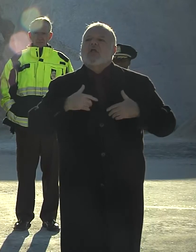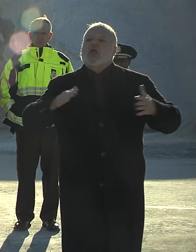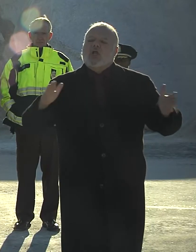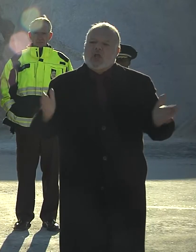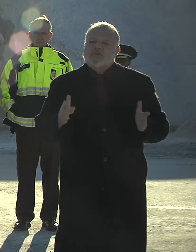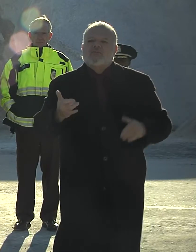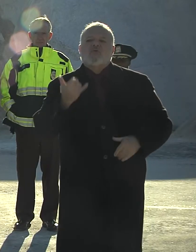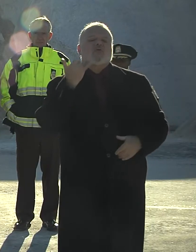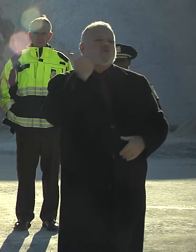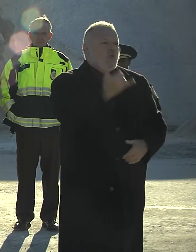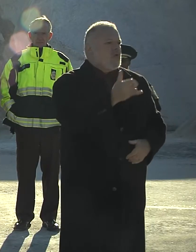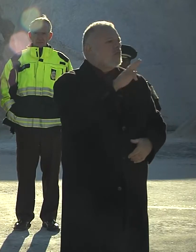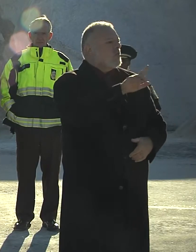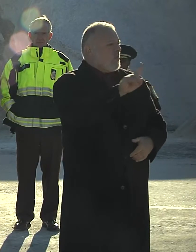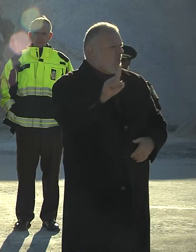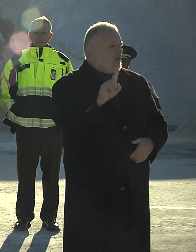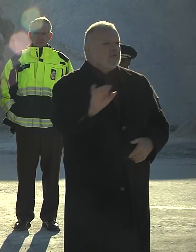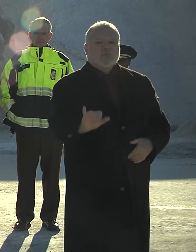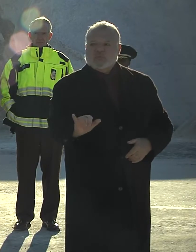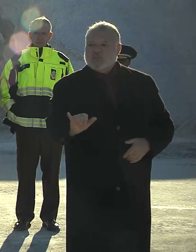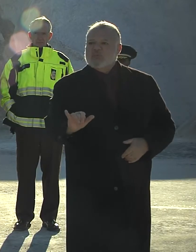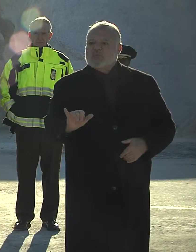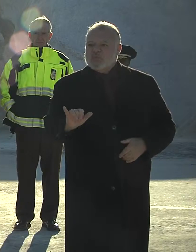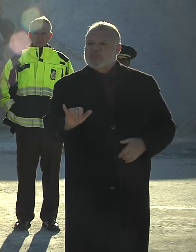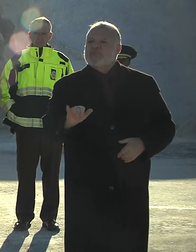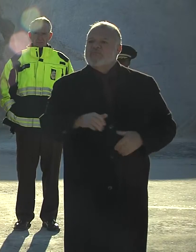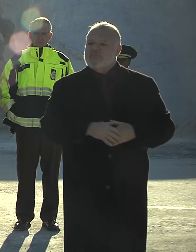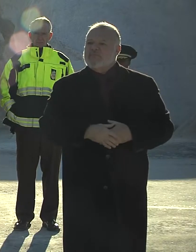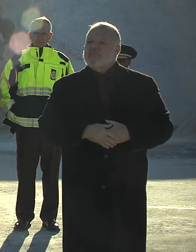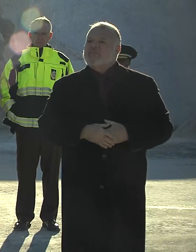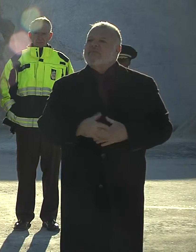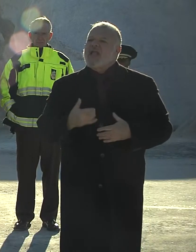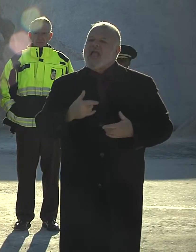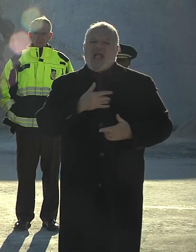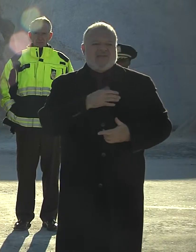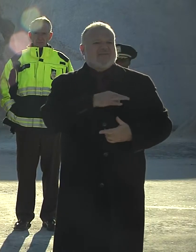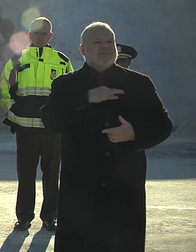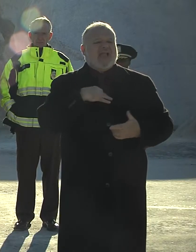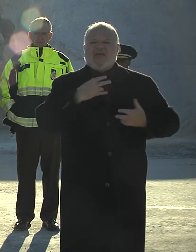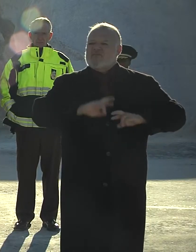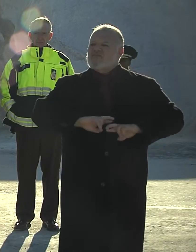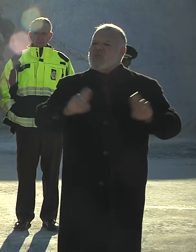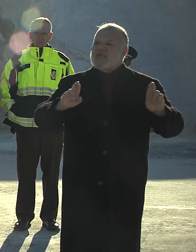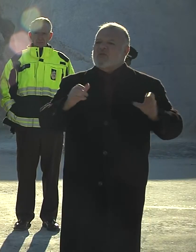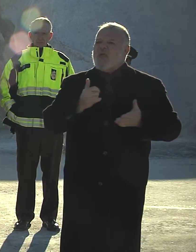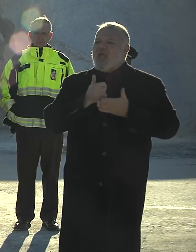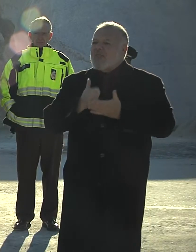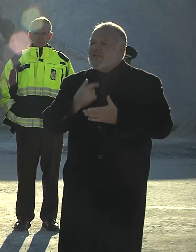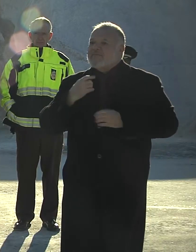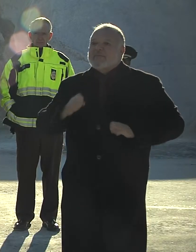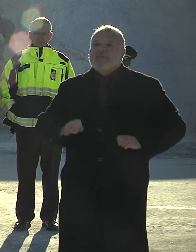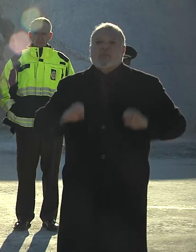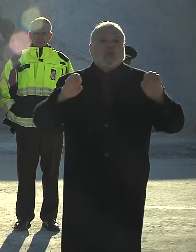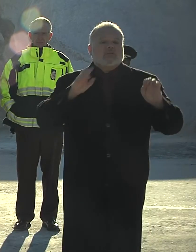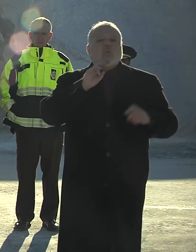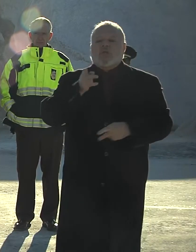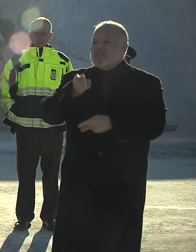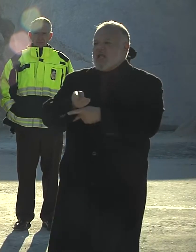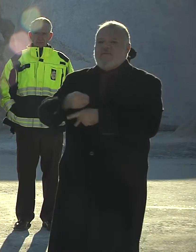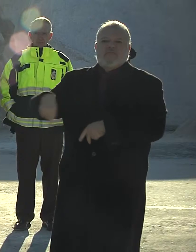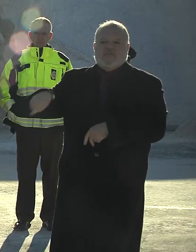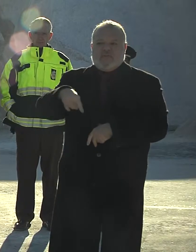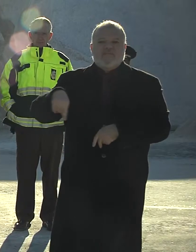and contractors on call 24/7 to make sure that their emergencies are taken care of when they call. So I